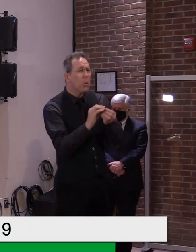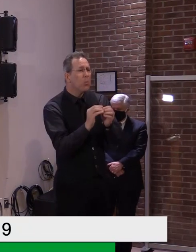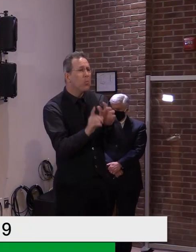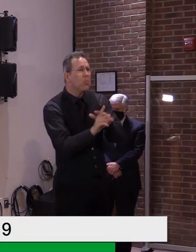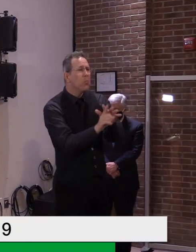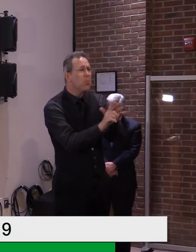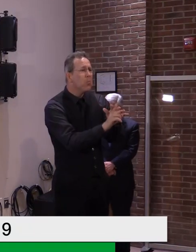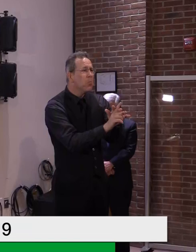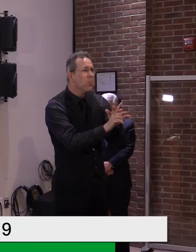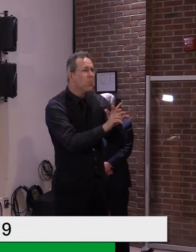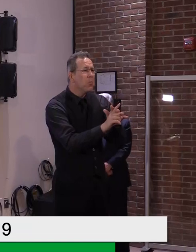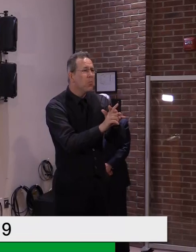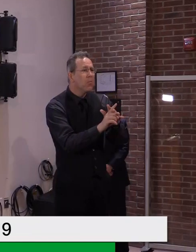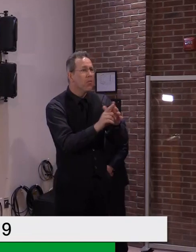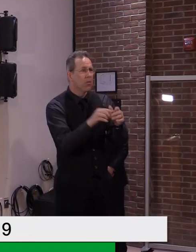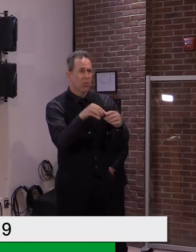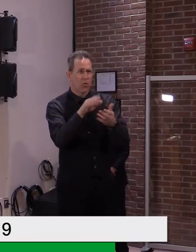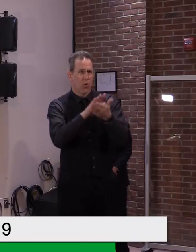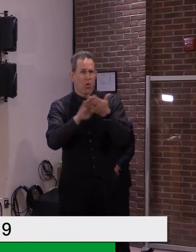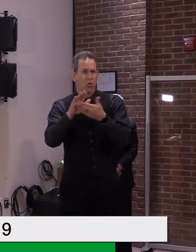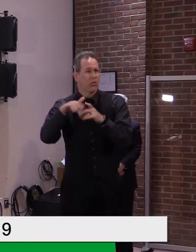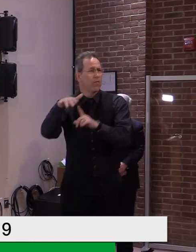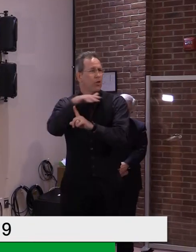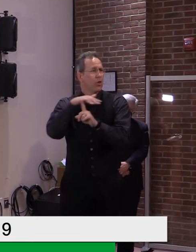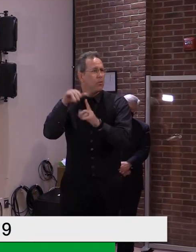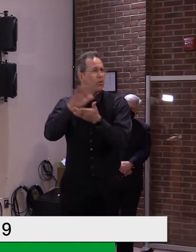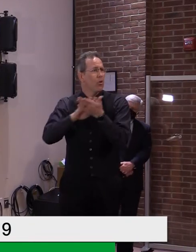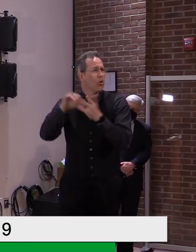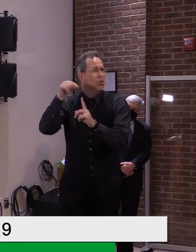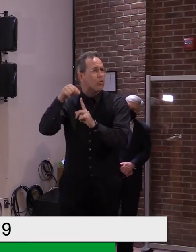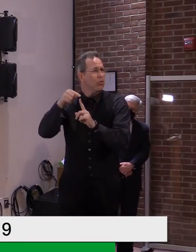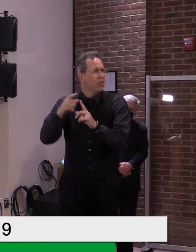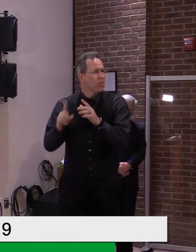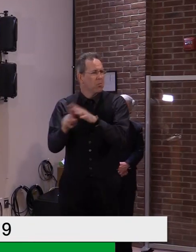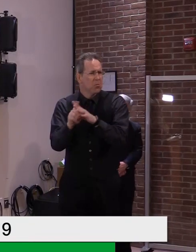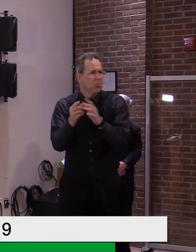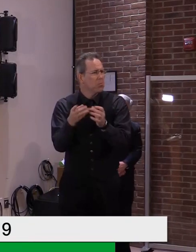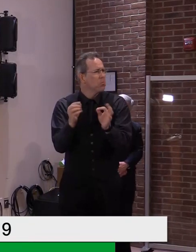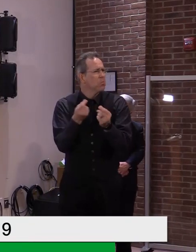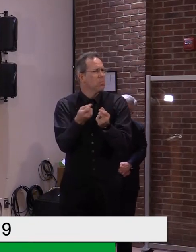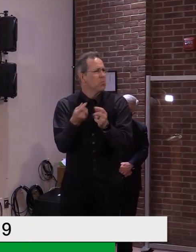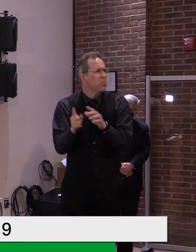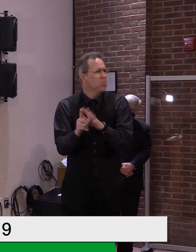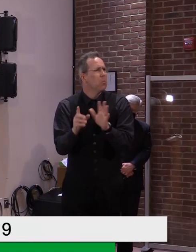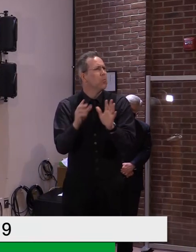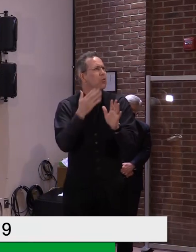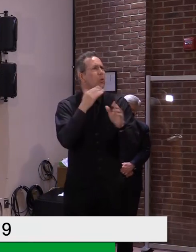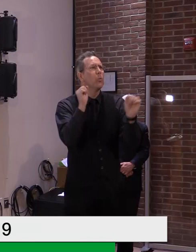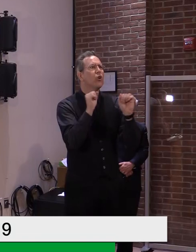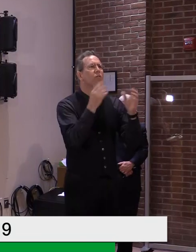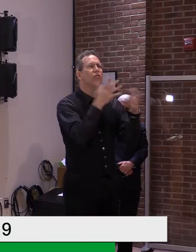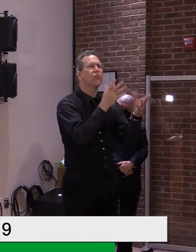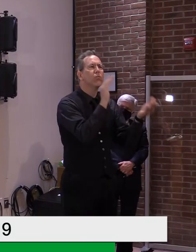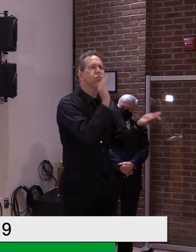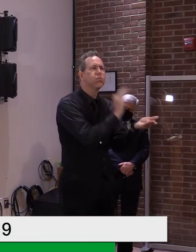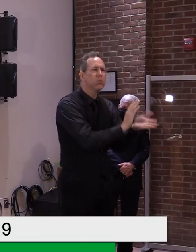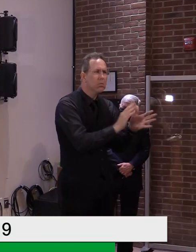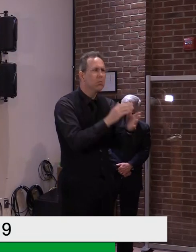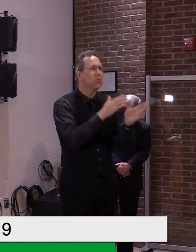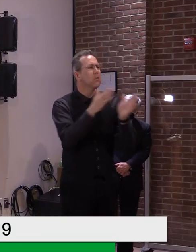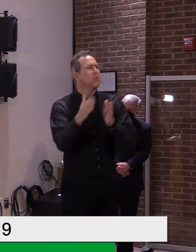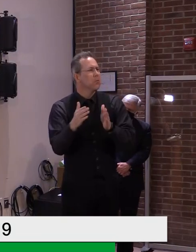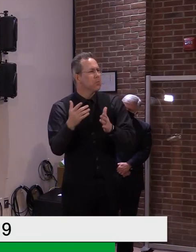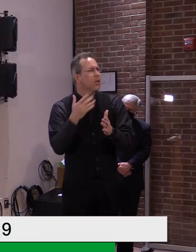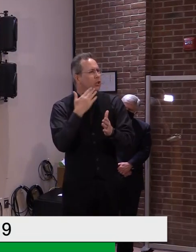of colleges. They've all quieted down very, very quickly. The University of Vermont, as you point out, has had additional